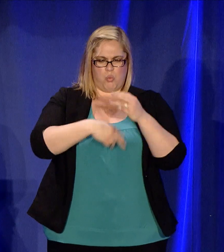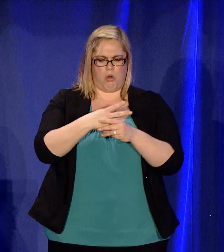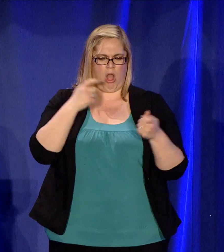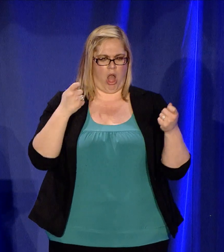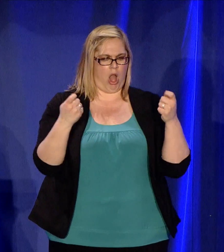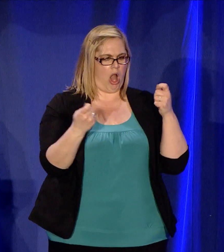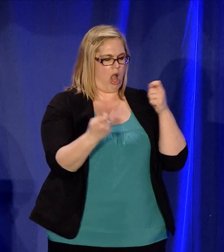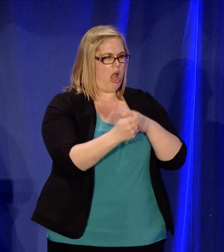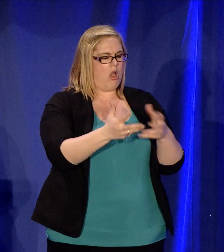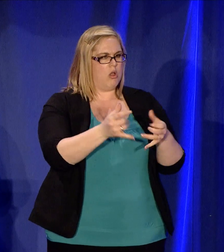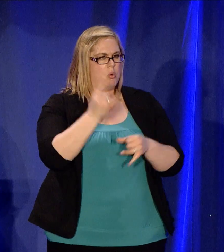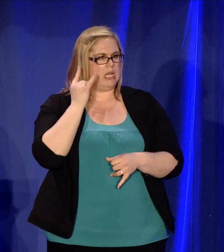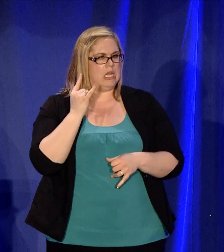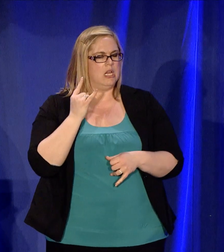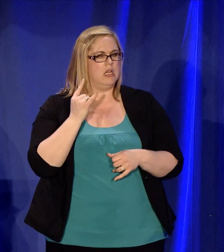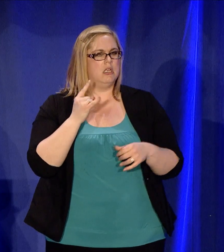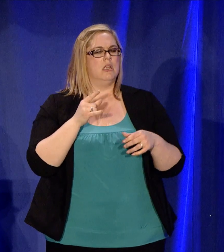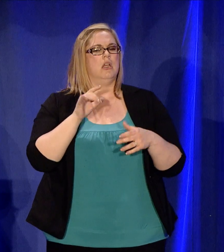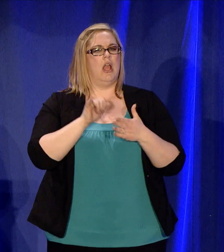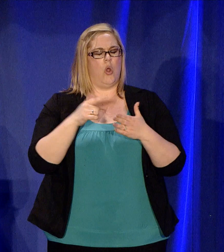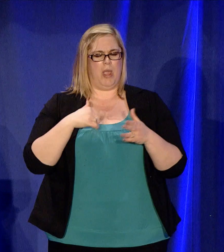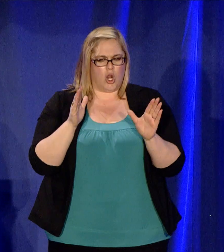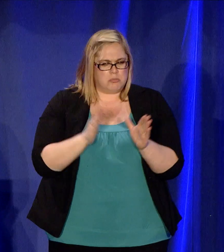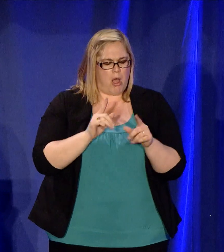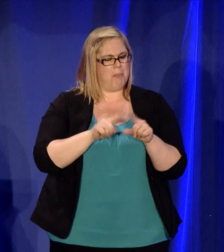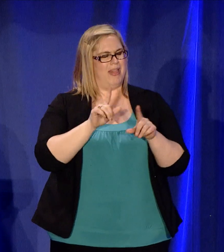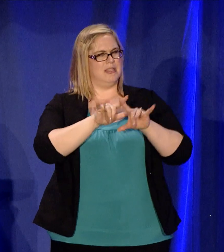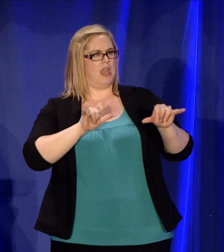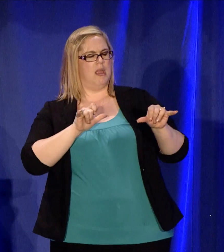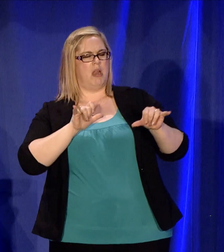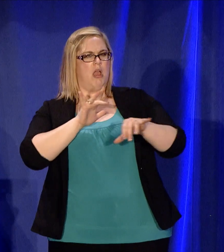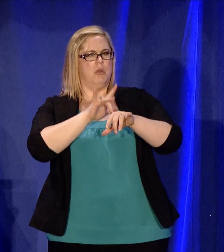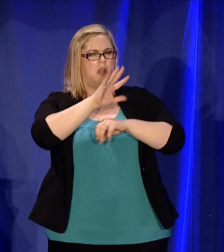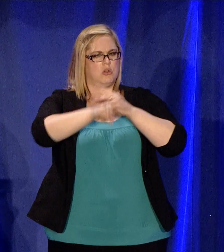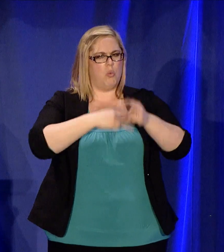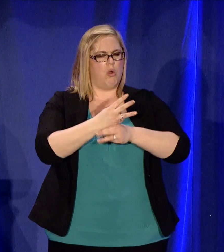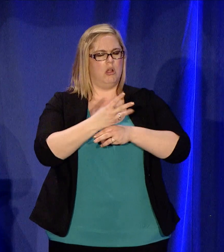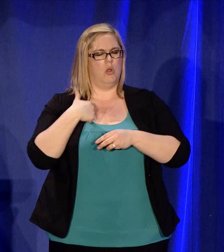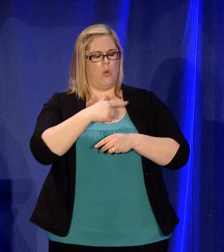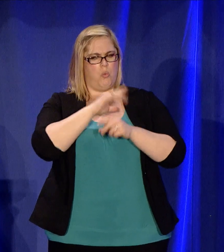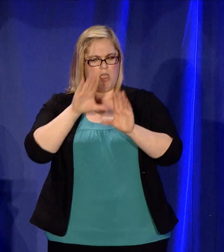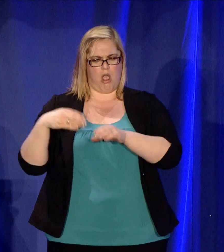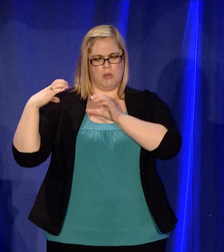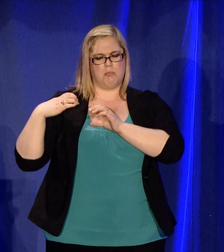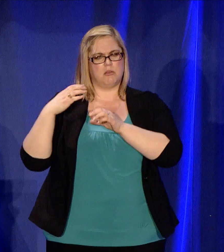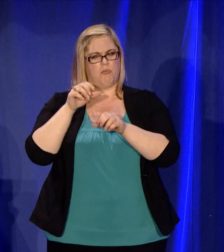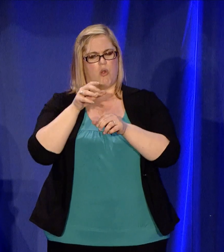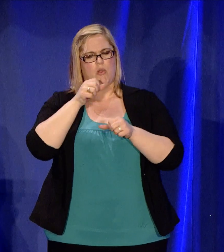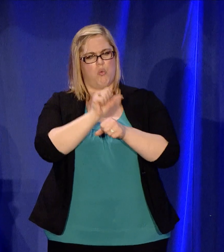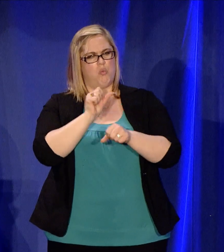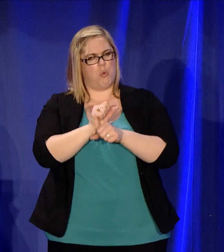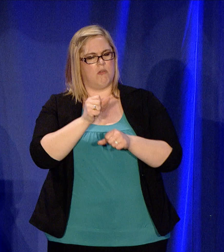that is small and yet global, and where machines can do the work of our fathers and mothers, what can you